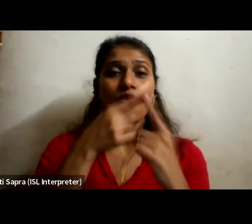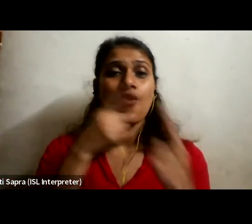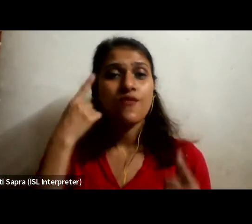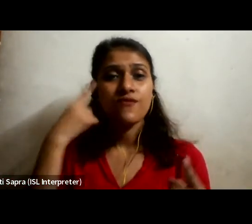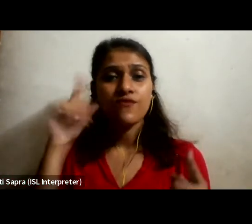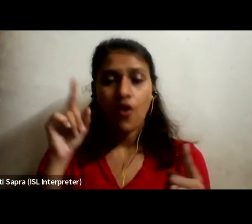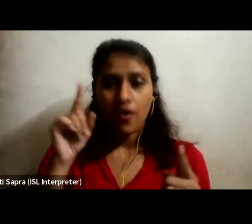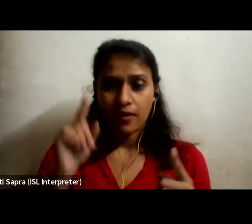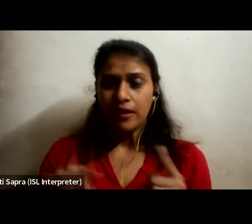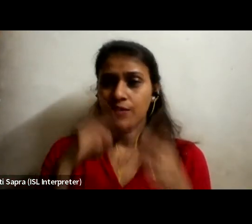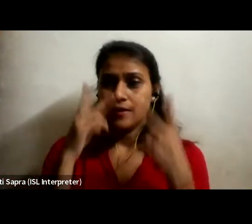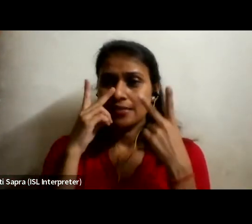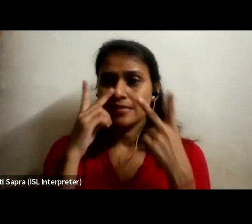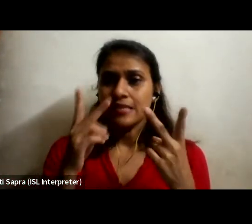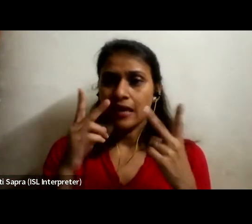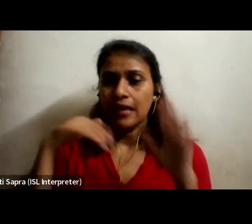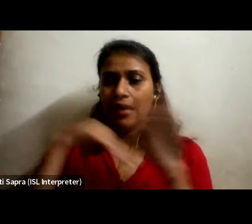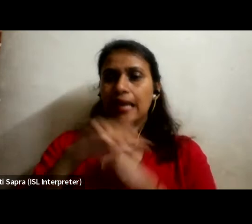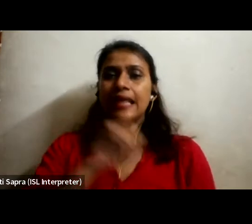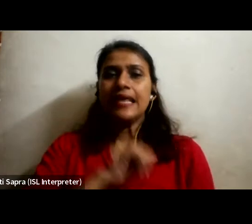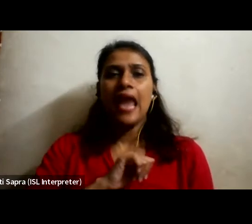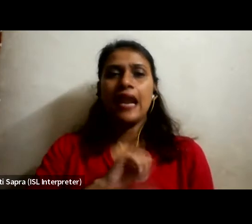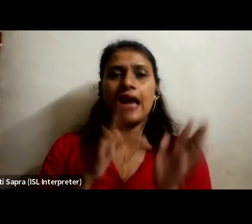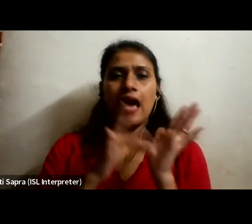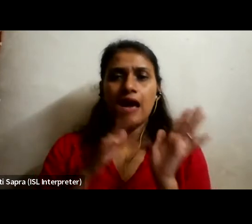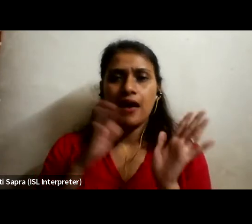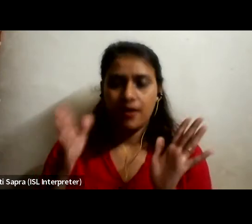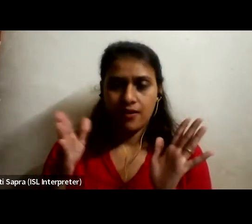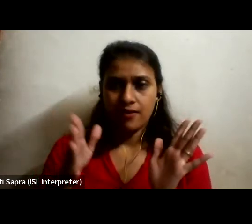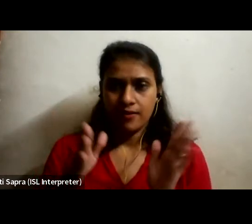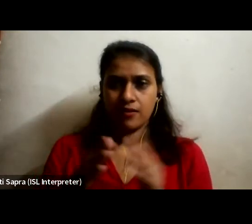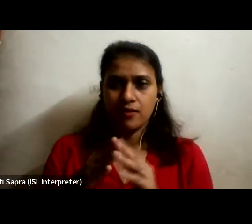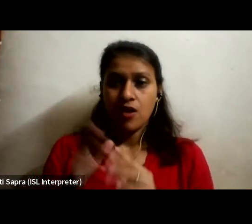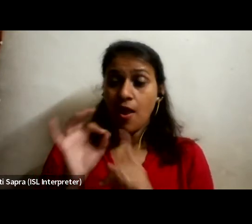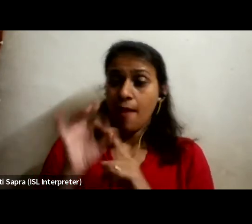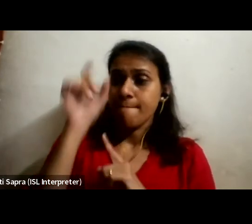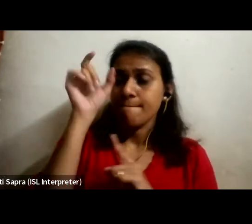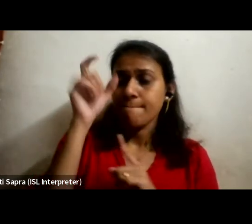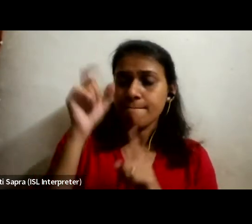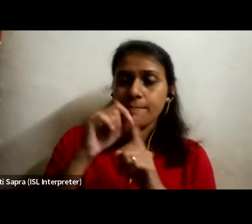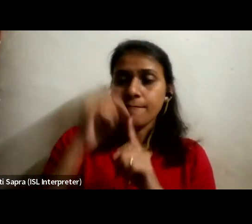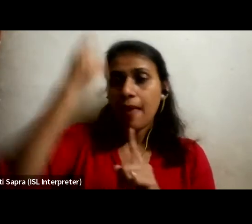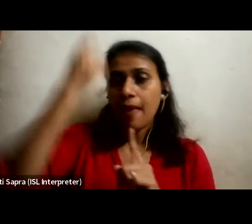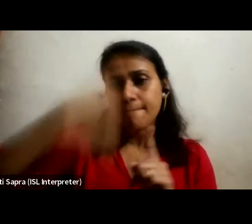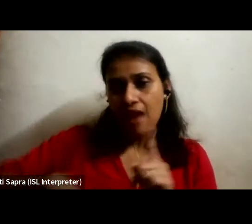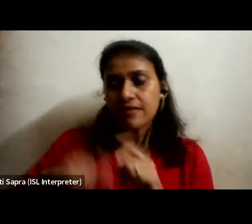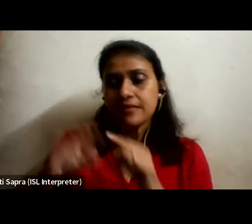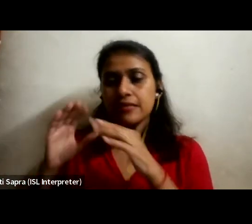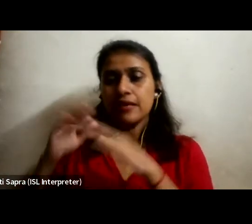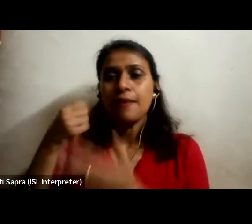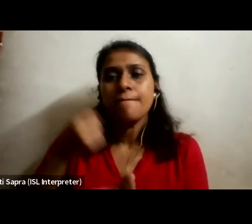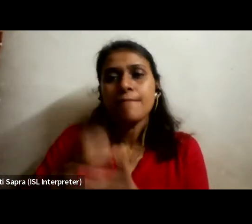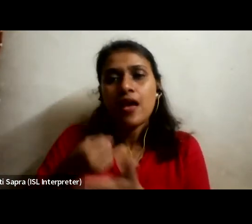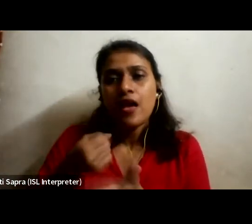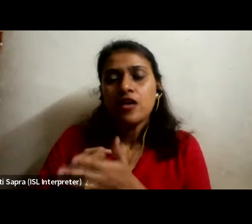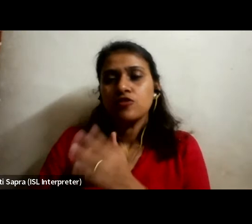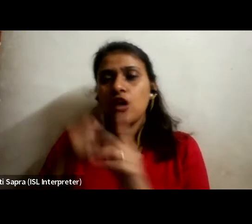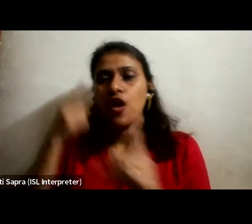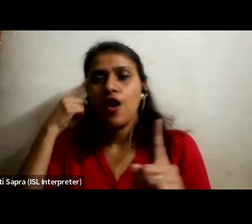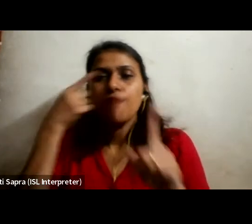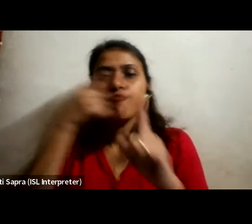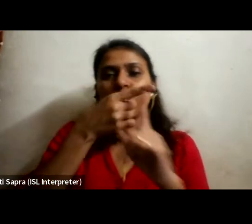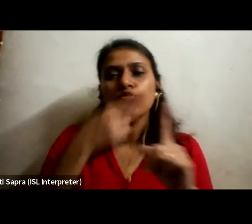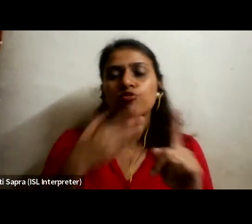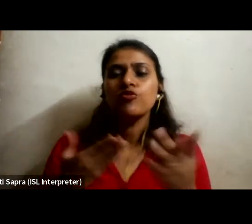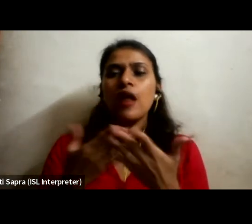at, for example, in Canada, it started with a privacy-based approach. In the EU, it's been driven by high impact,